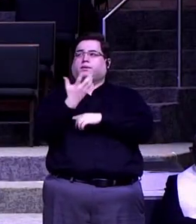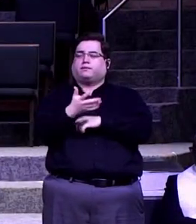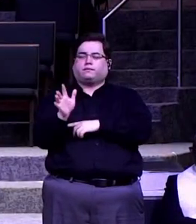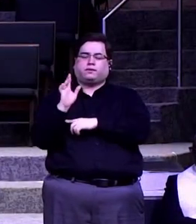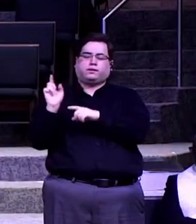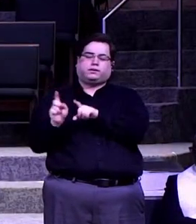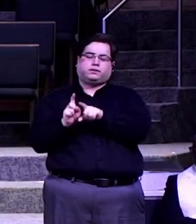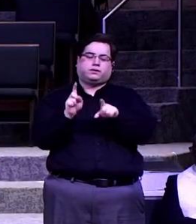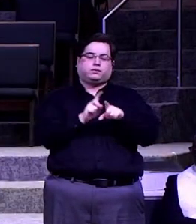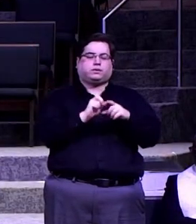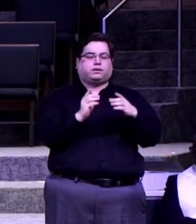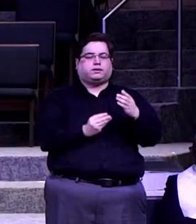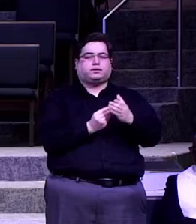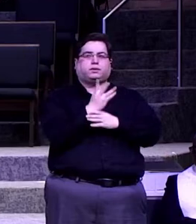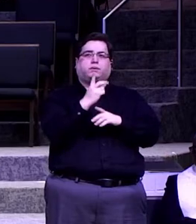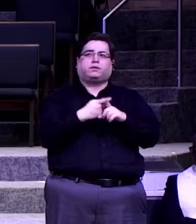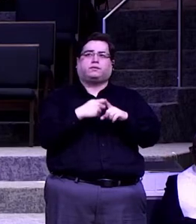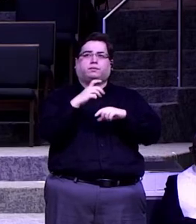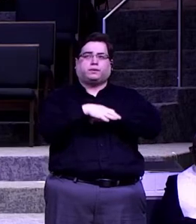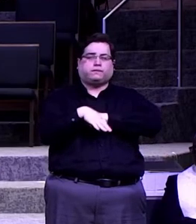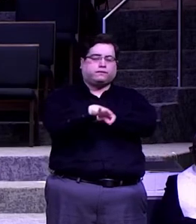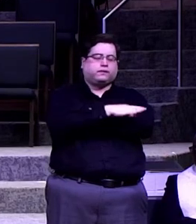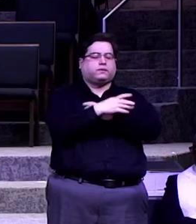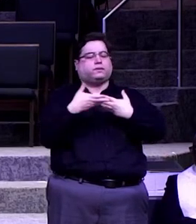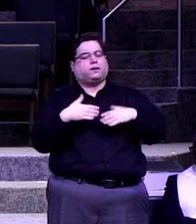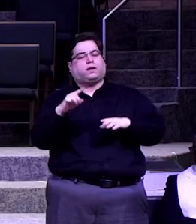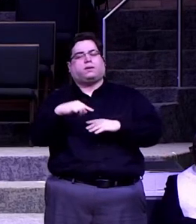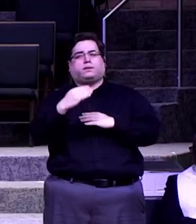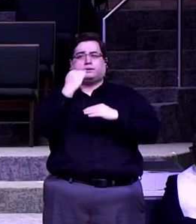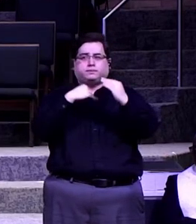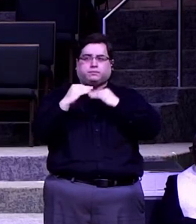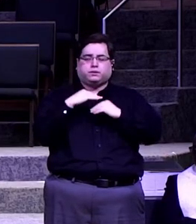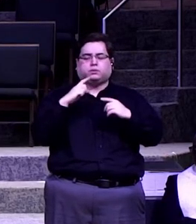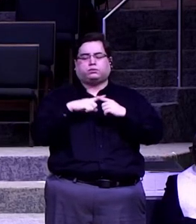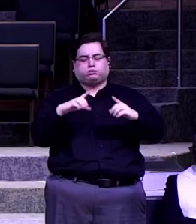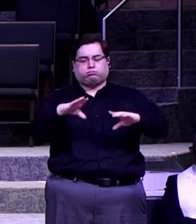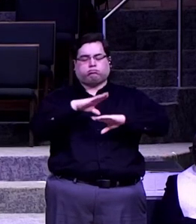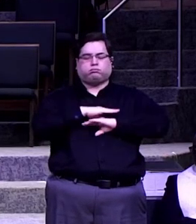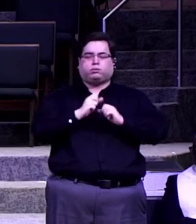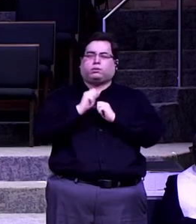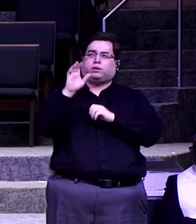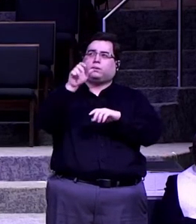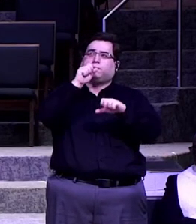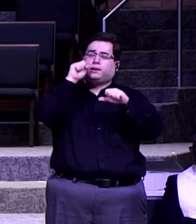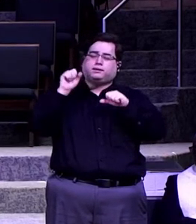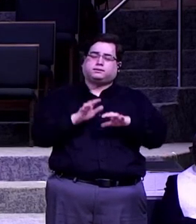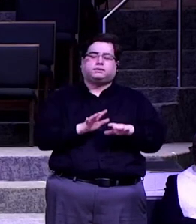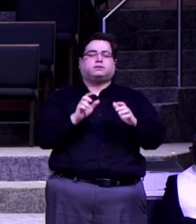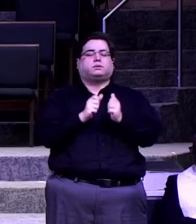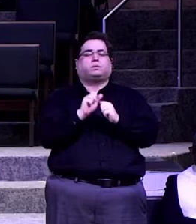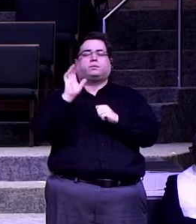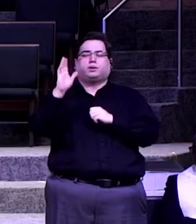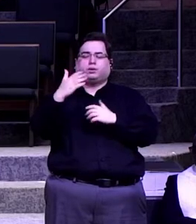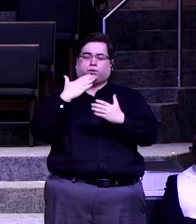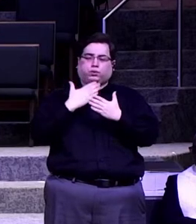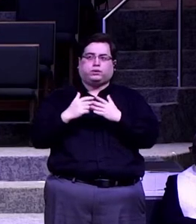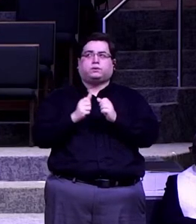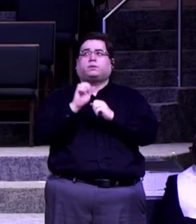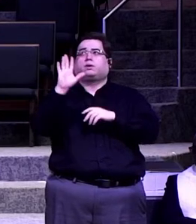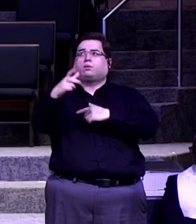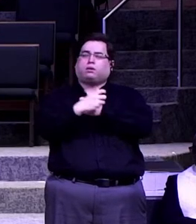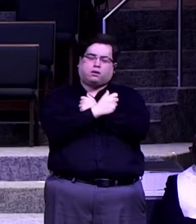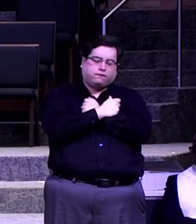you allow this meal to fill us up with your blessing and with your goodness and with your